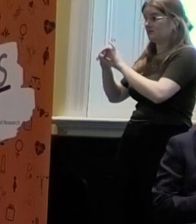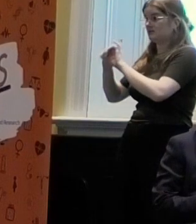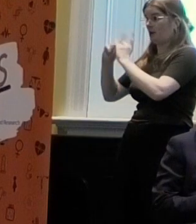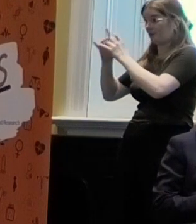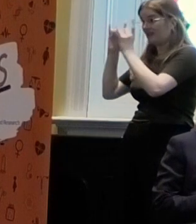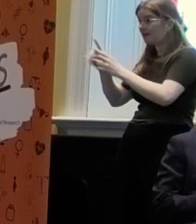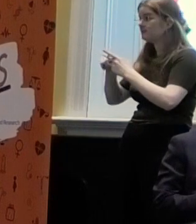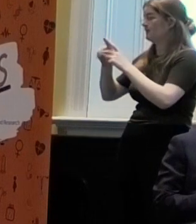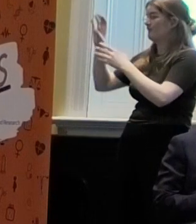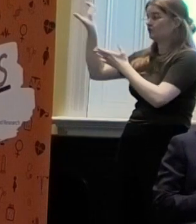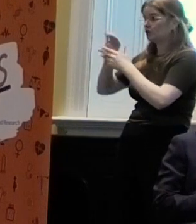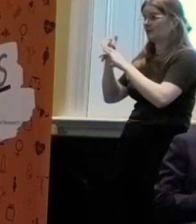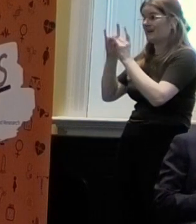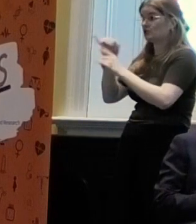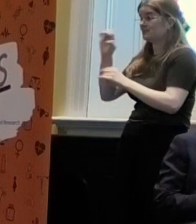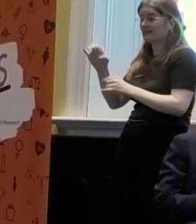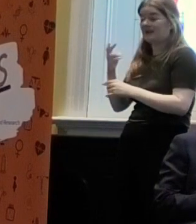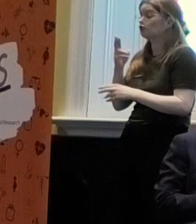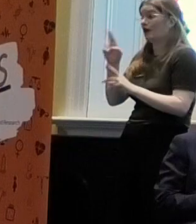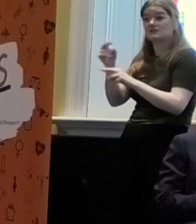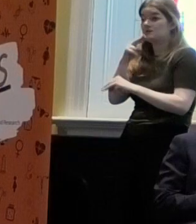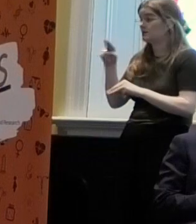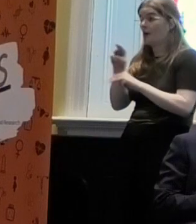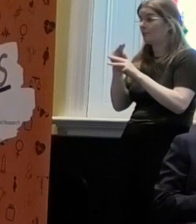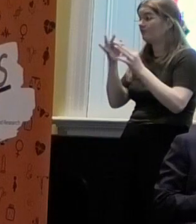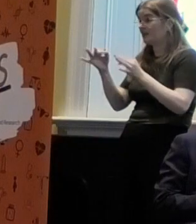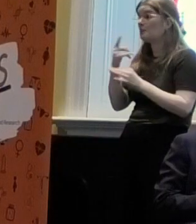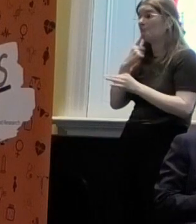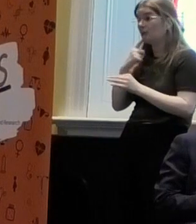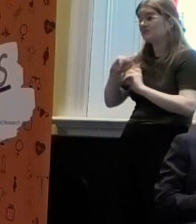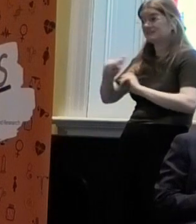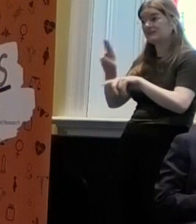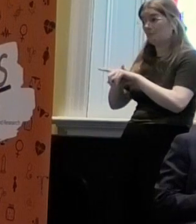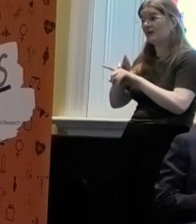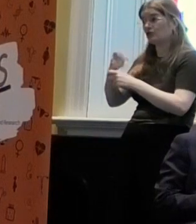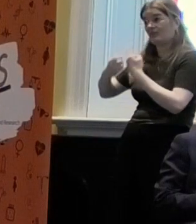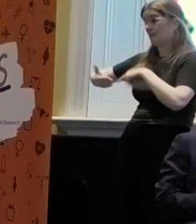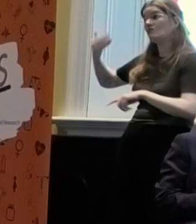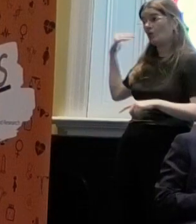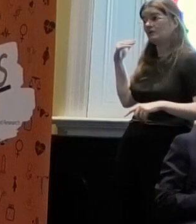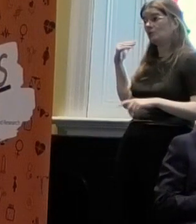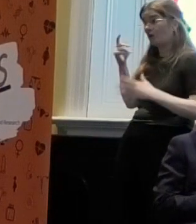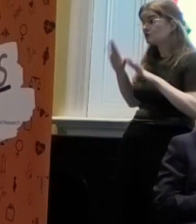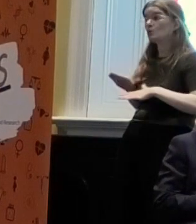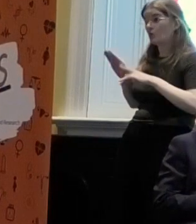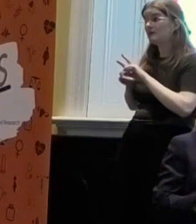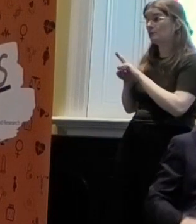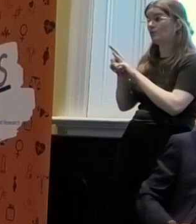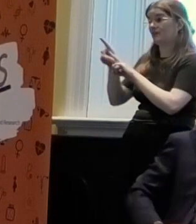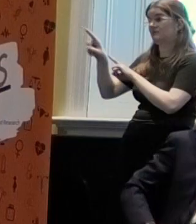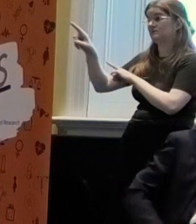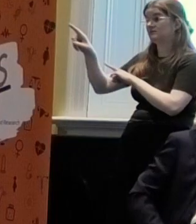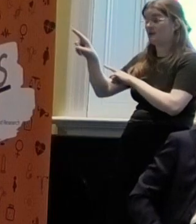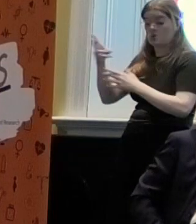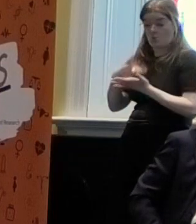funders in the HSE. And while it's absolutely not perfect, but it is much better than it was. We are now, when